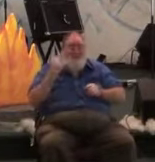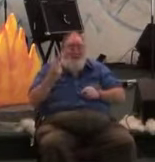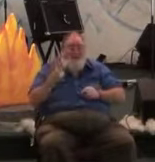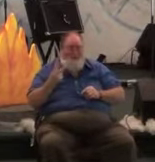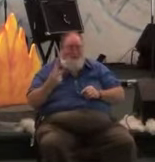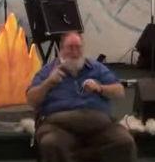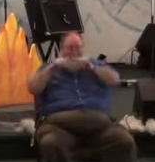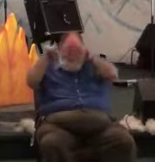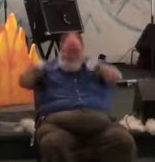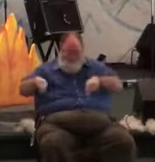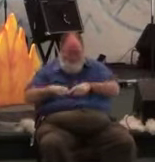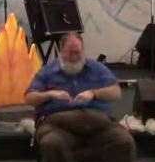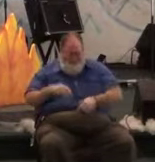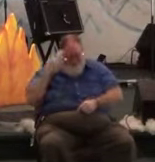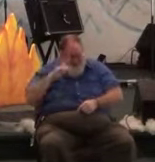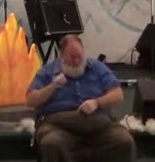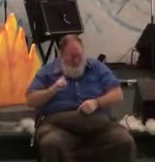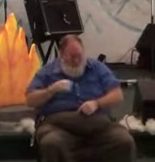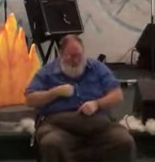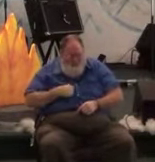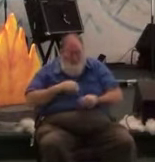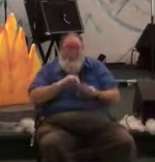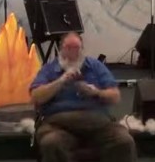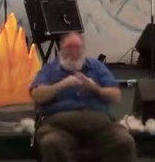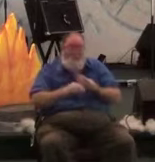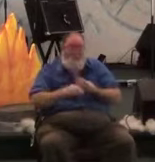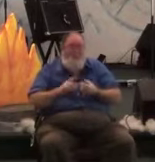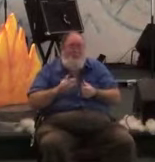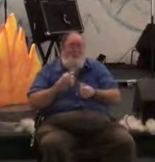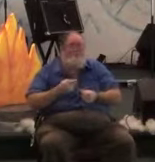I don't know where I got March 1st. When is it? Prayer breakfasts are on